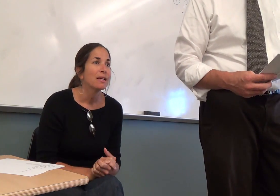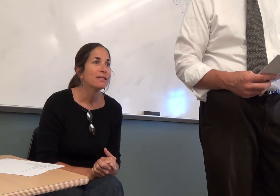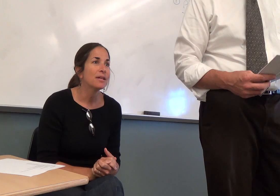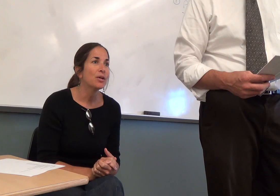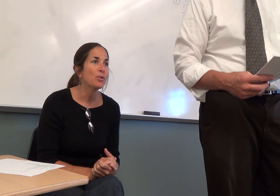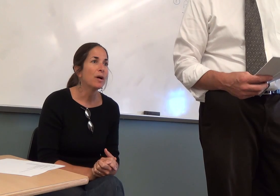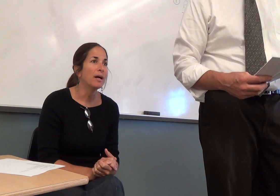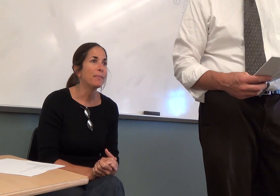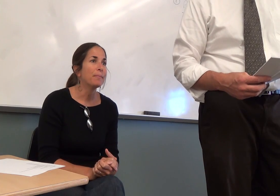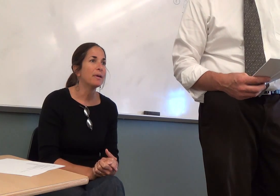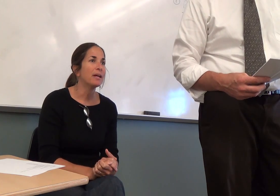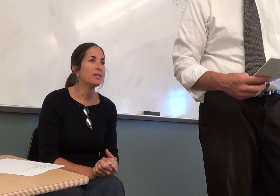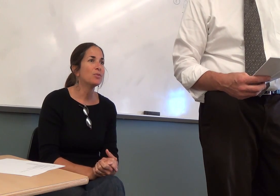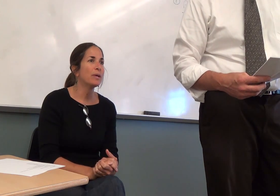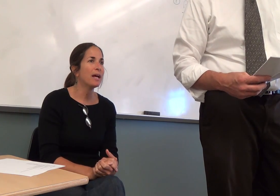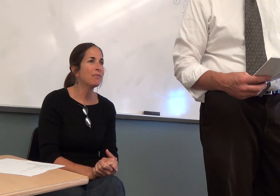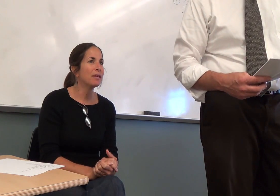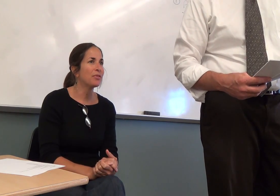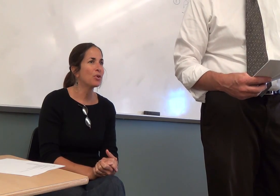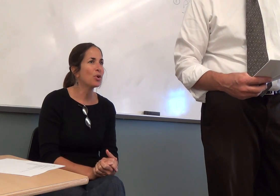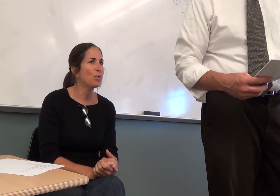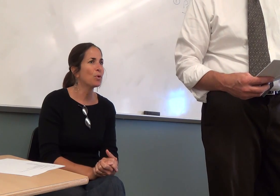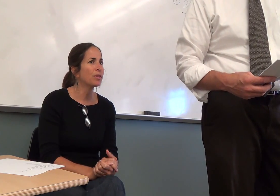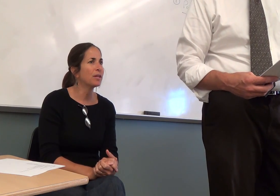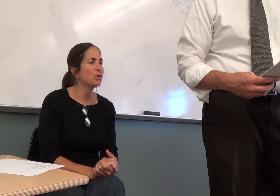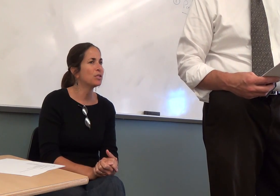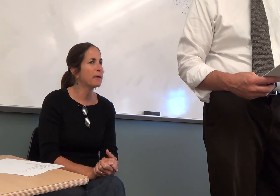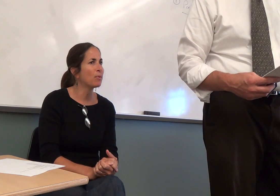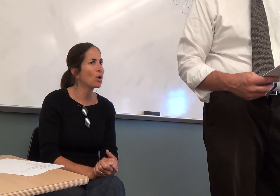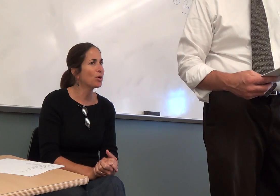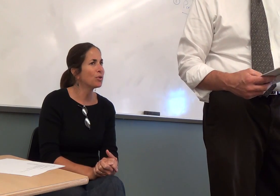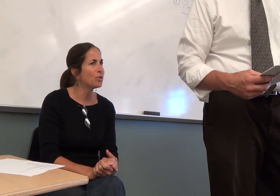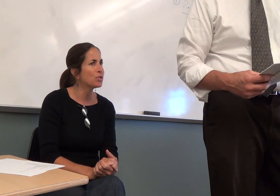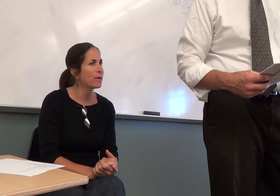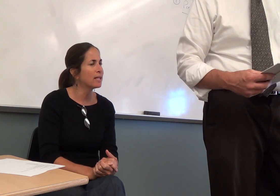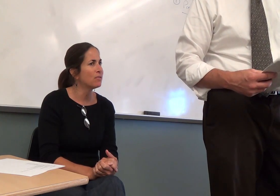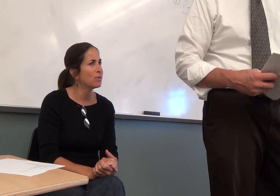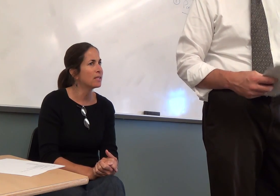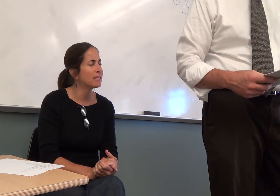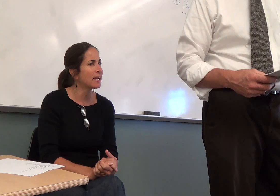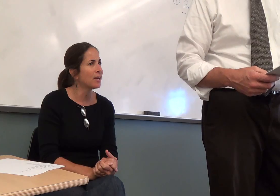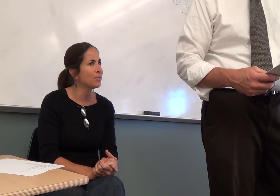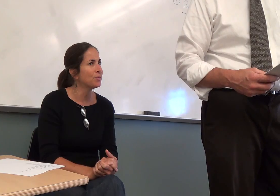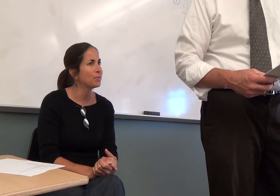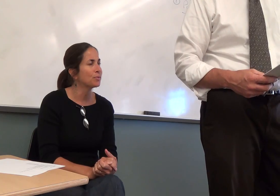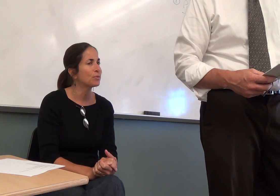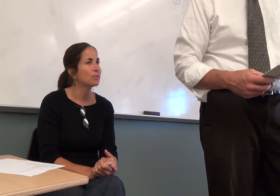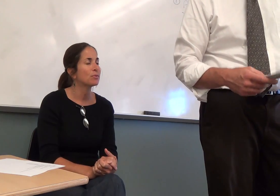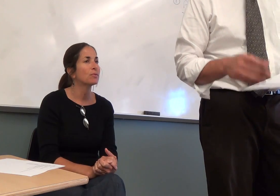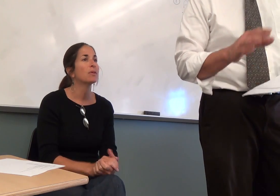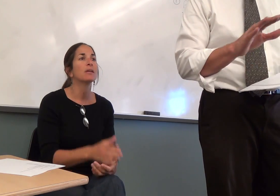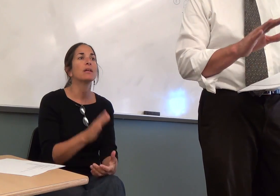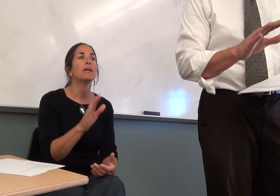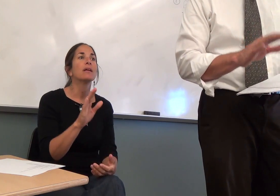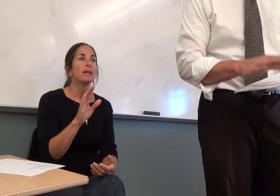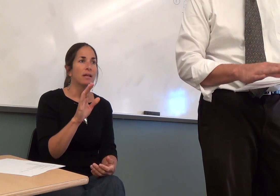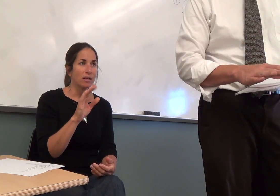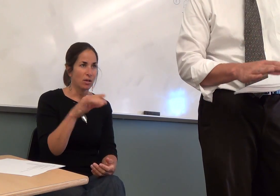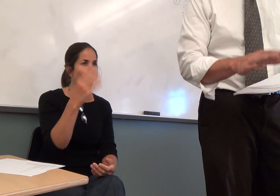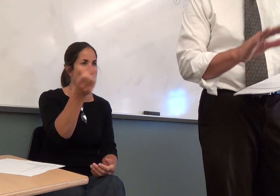So, do we have another homework, the newspaper article? Do I give you this now? So hold on to it. I'll be